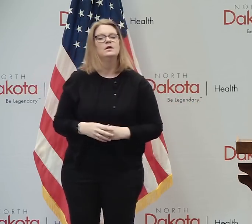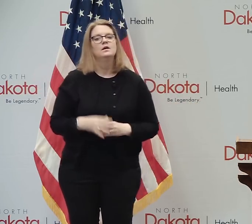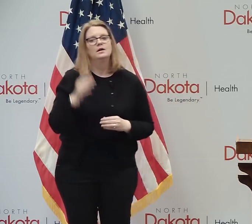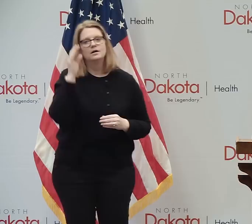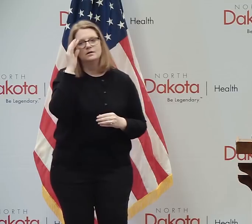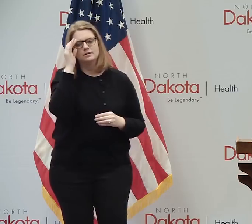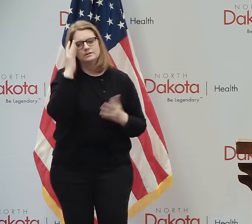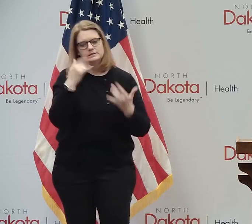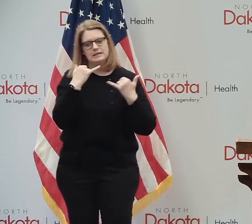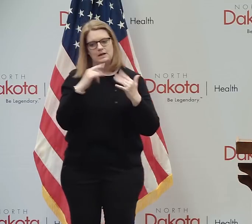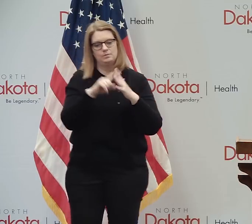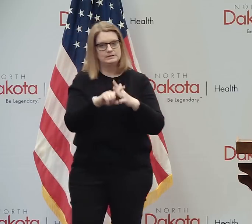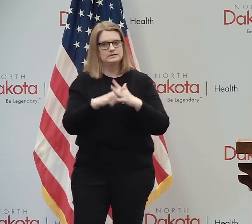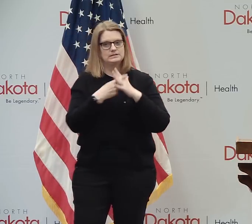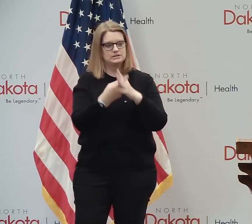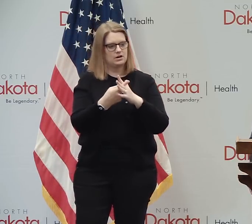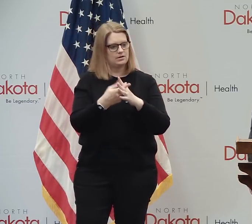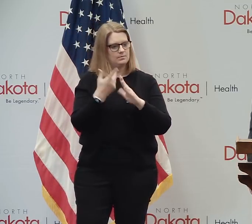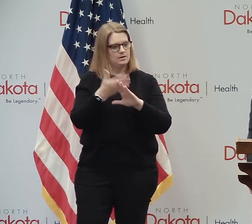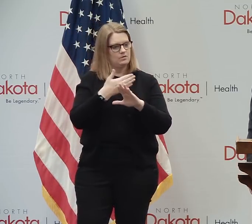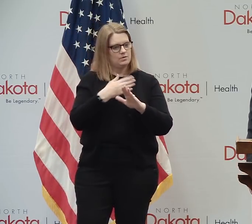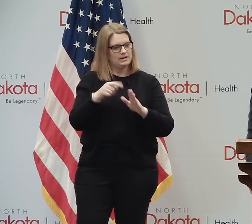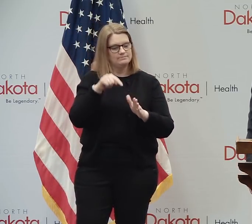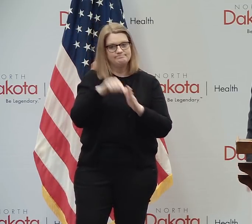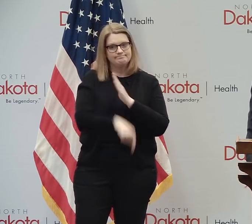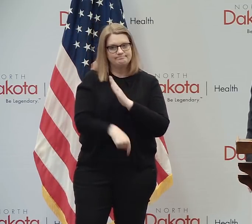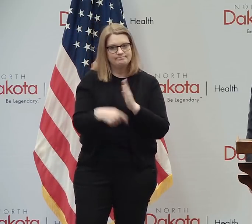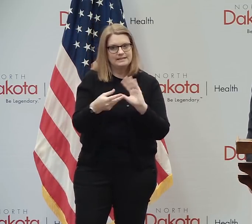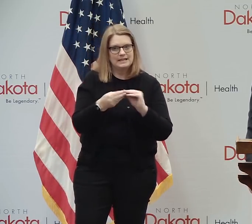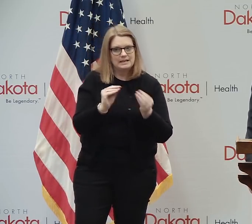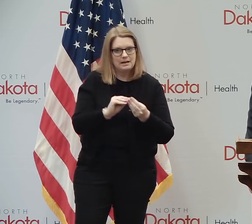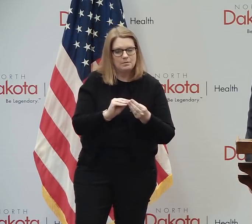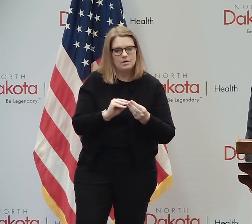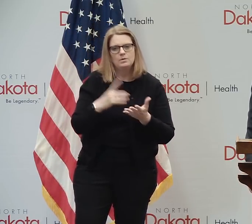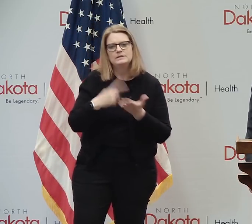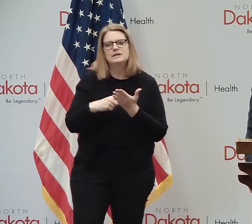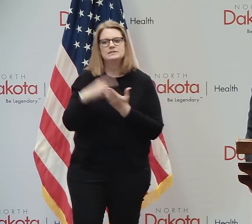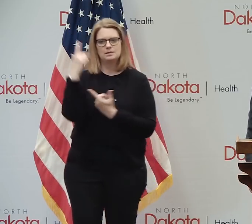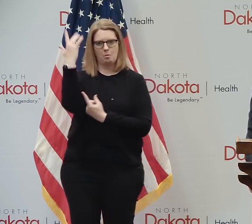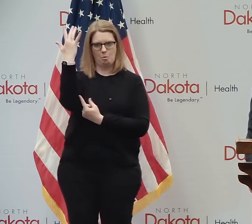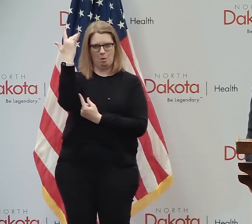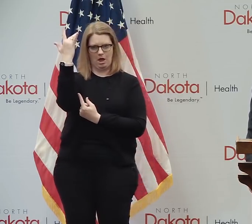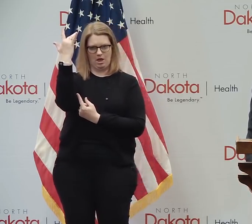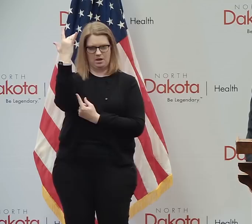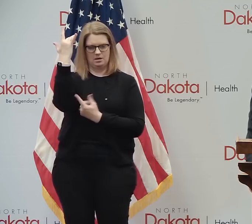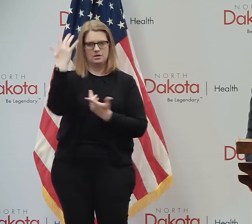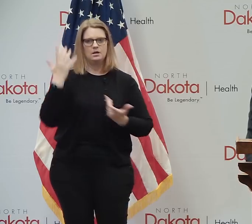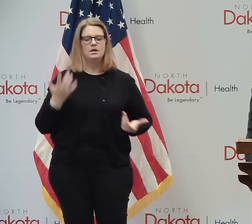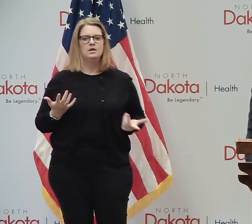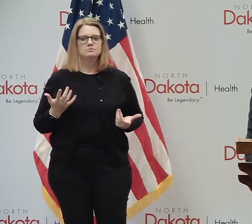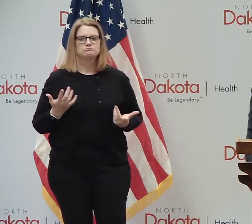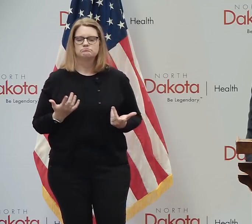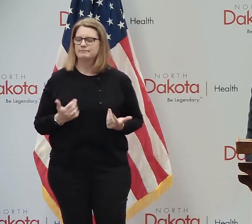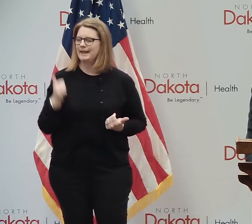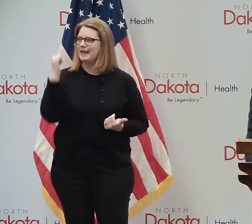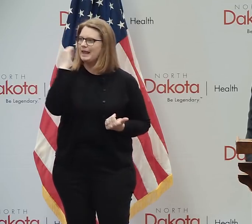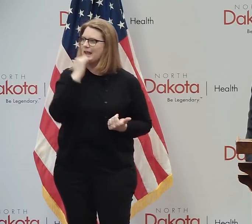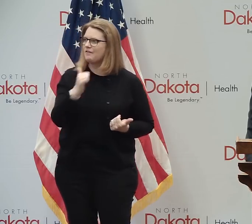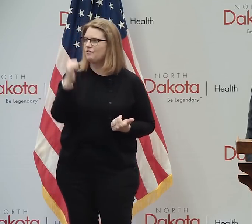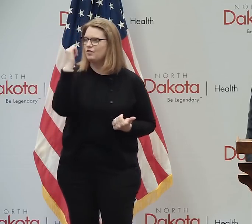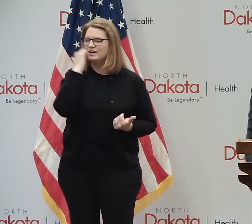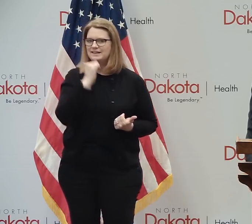get started, I want to just start out before we get into the numbers to talk about the why. We have almost every single day